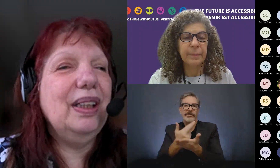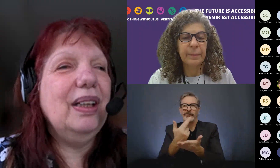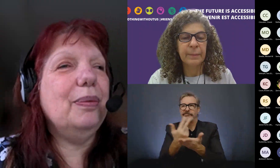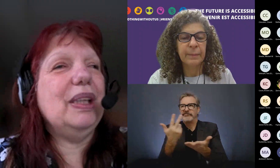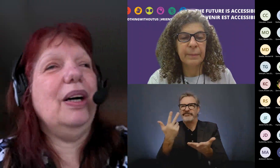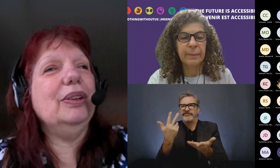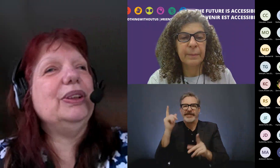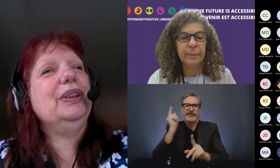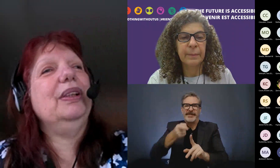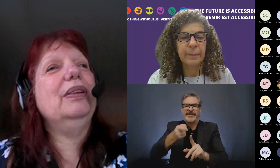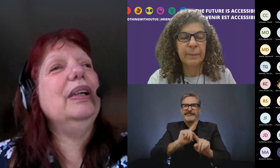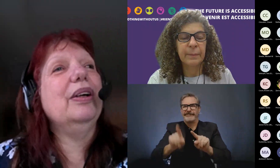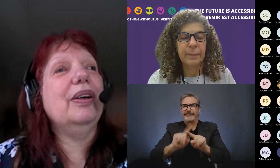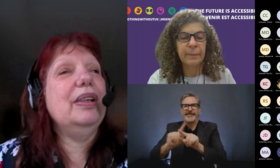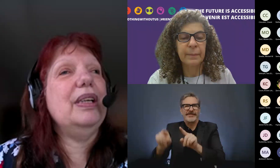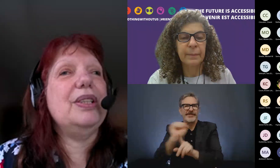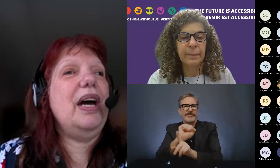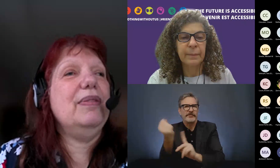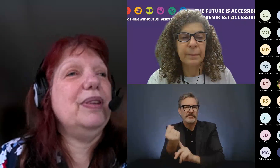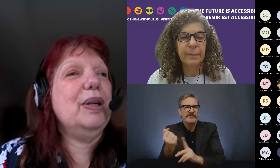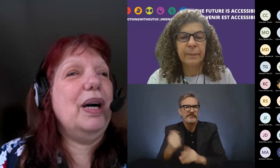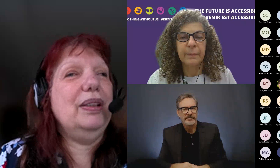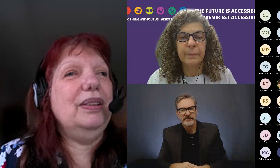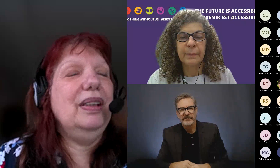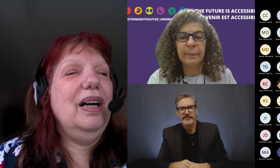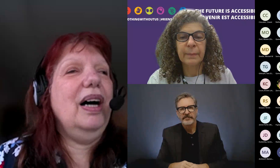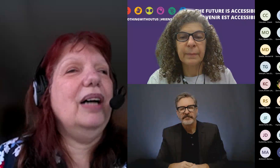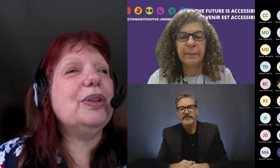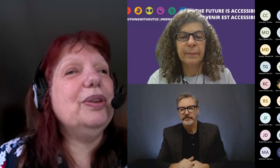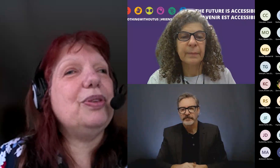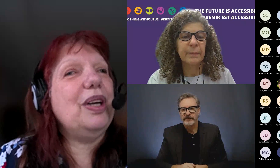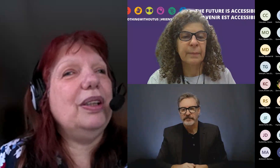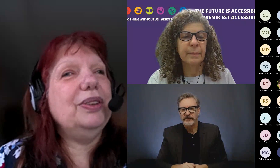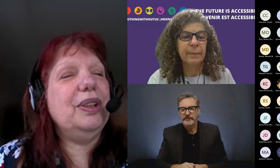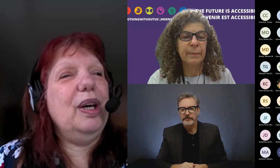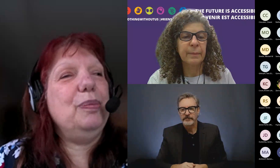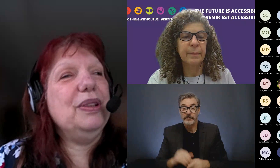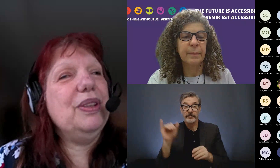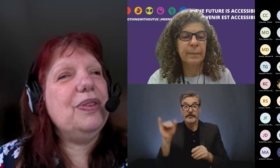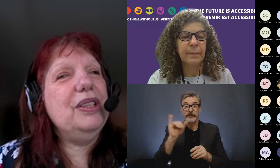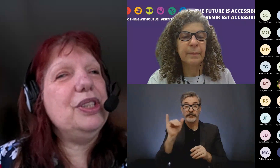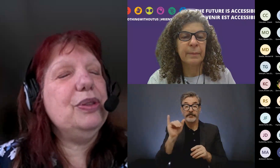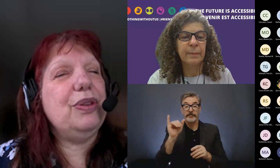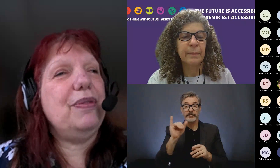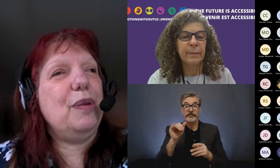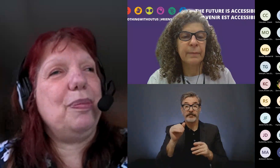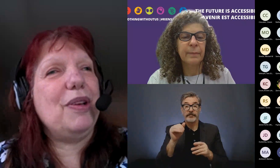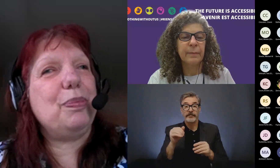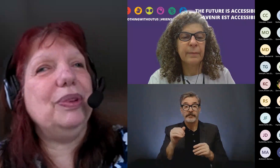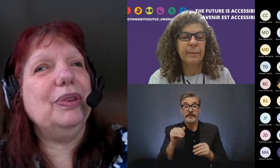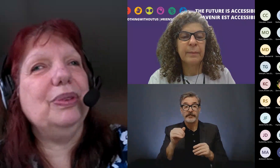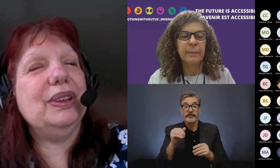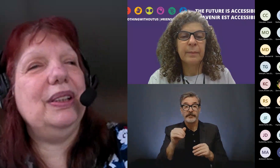situations. We also encourage everyone to consult previous issues of our passport